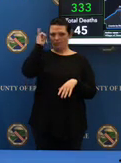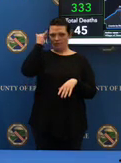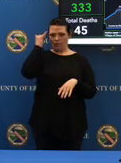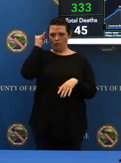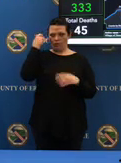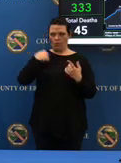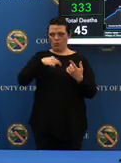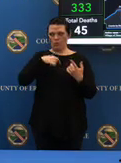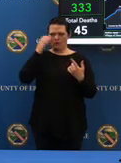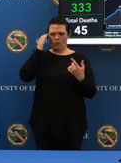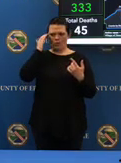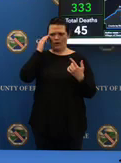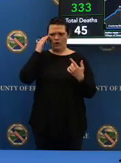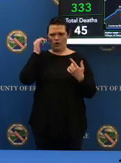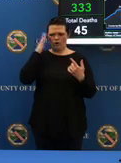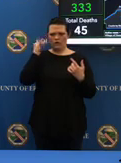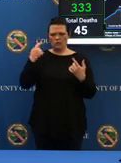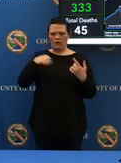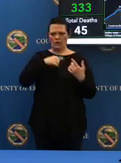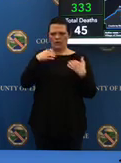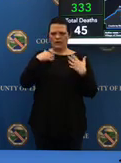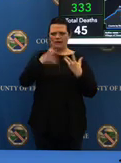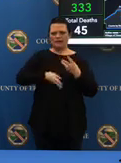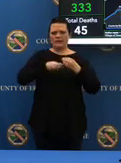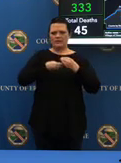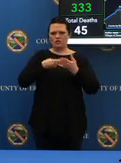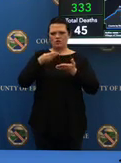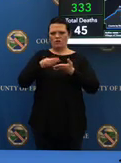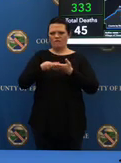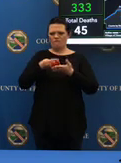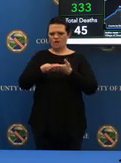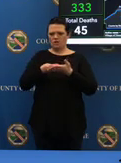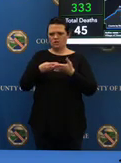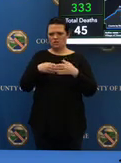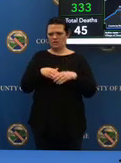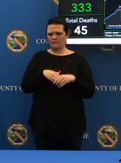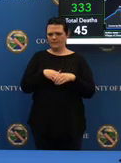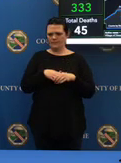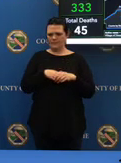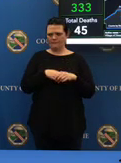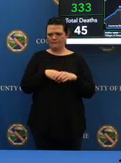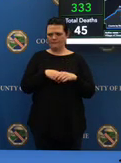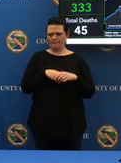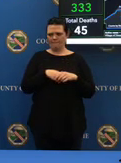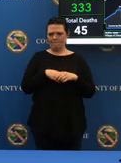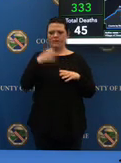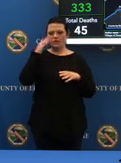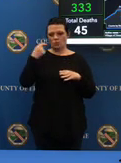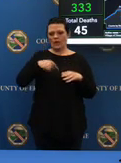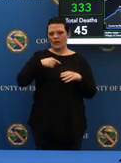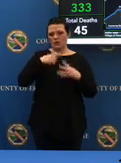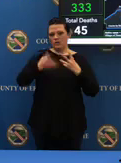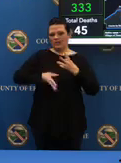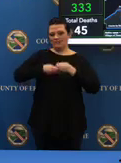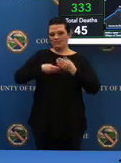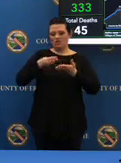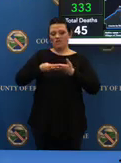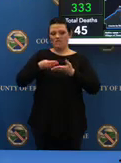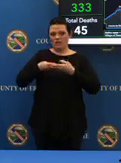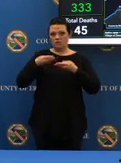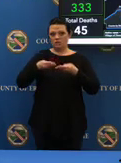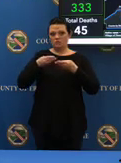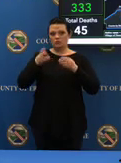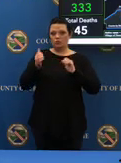been aware of it. That's why we've put additional funds in. I'm just going to lower this a little. That's why we put additional funds in the budget to address